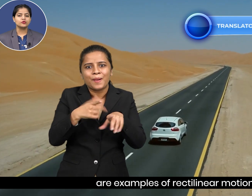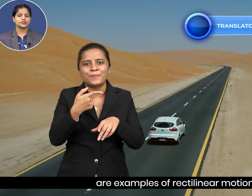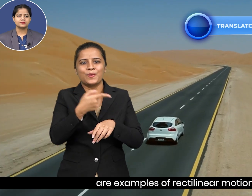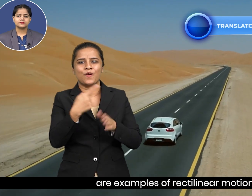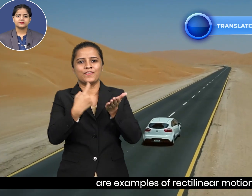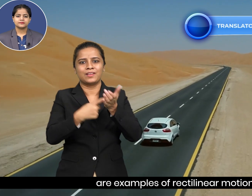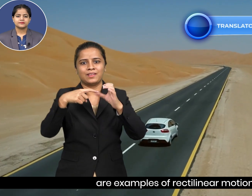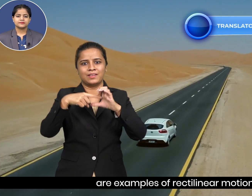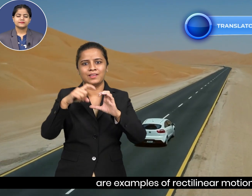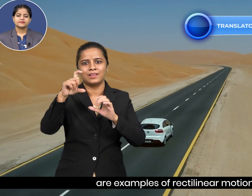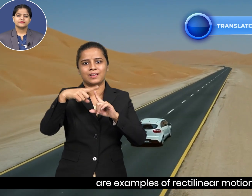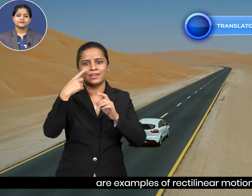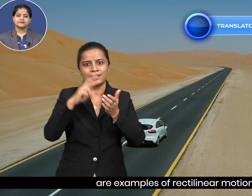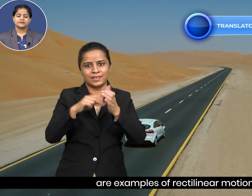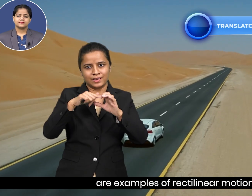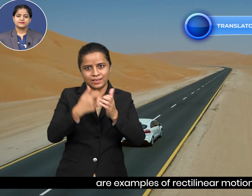rectilinear motion.